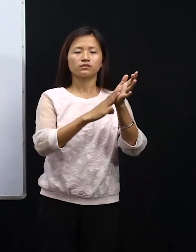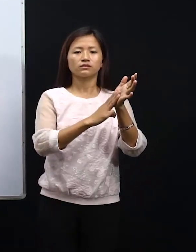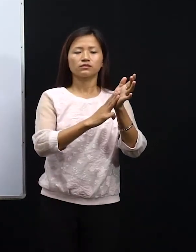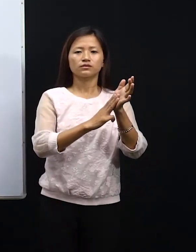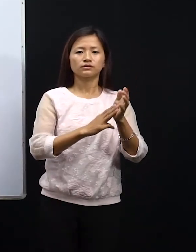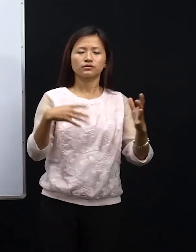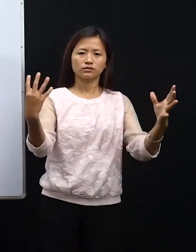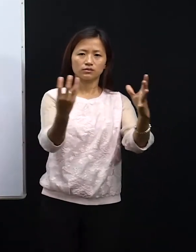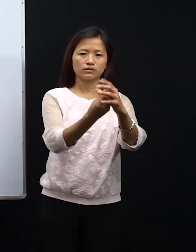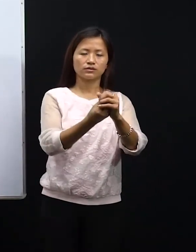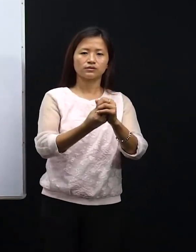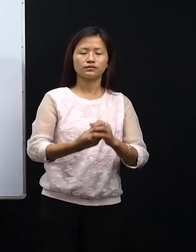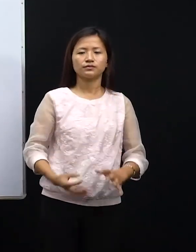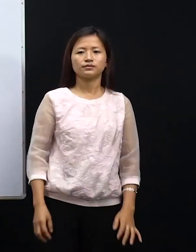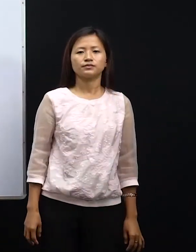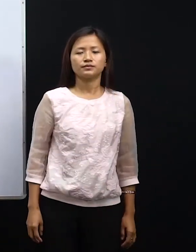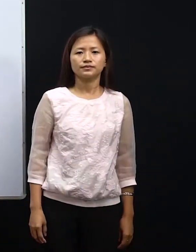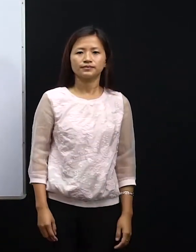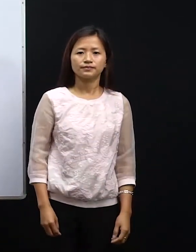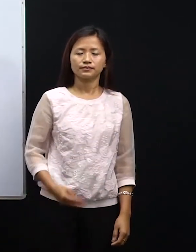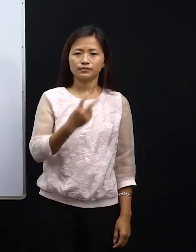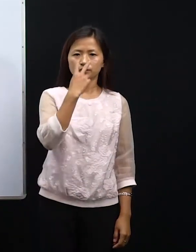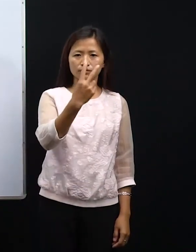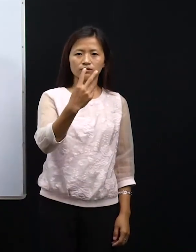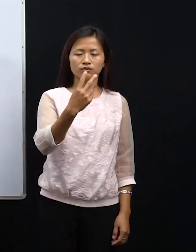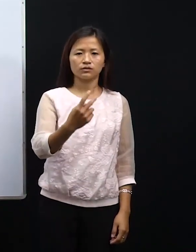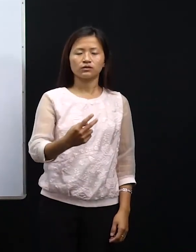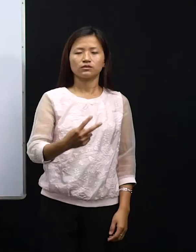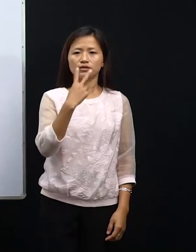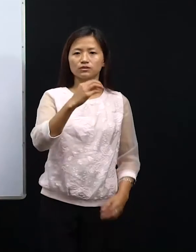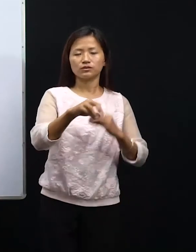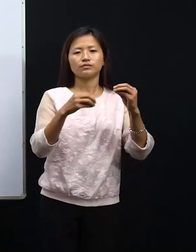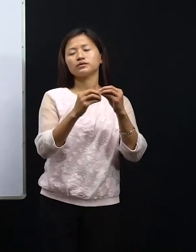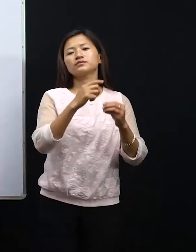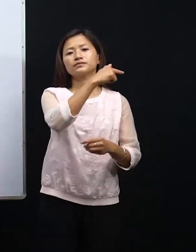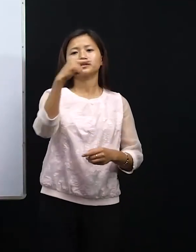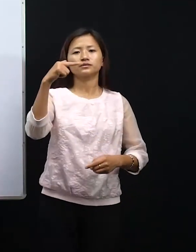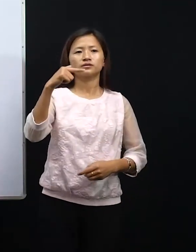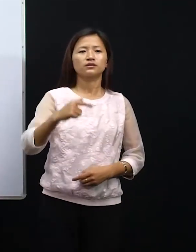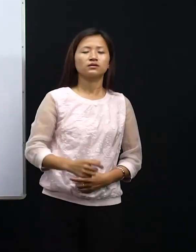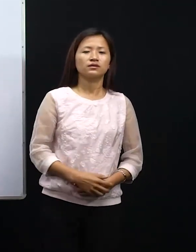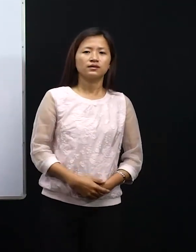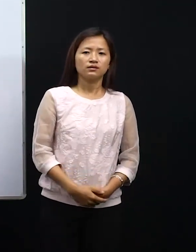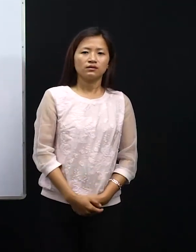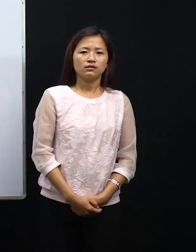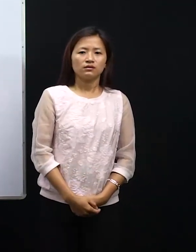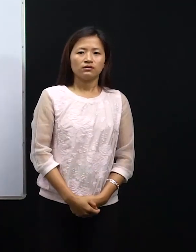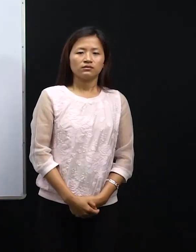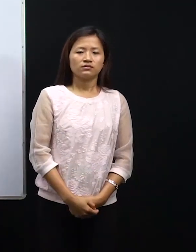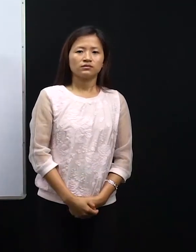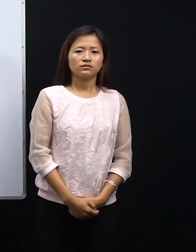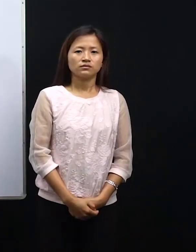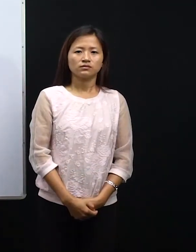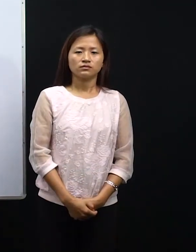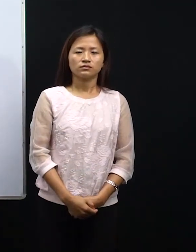terms are together. So let's look about subtraction. It's all the same. The only thing you have to do